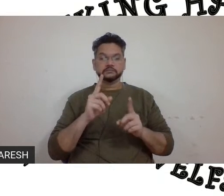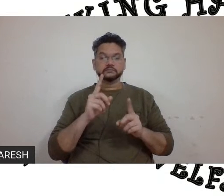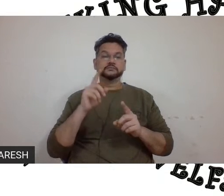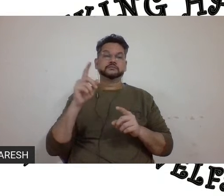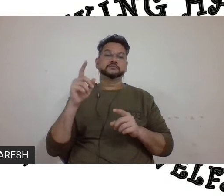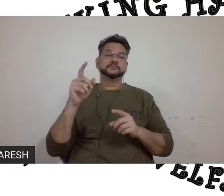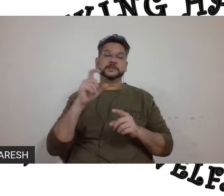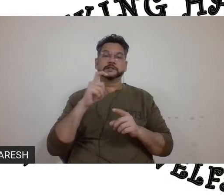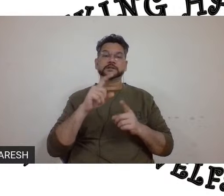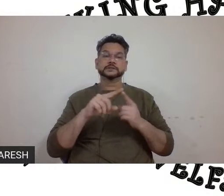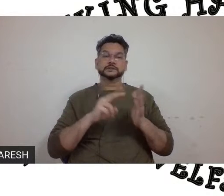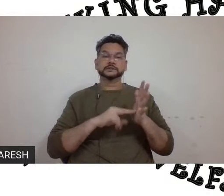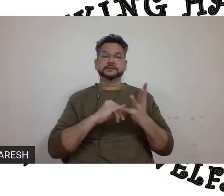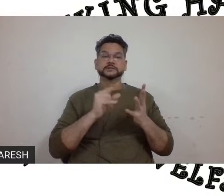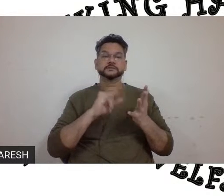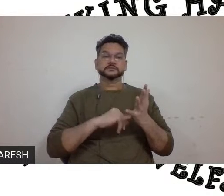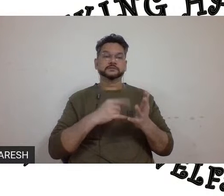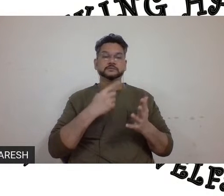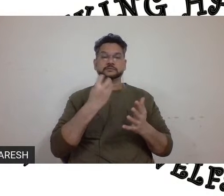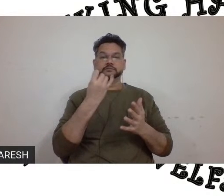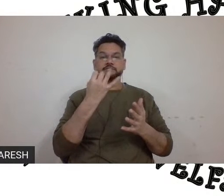or 26.8 millions.